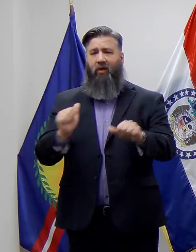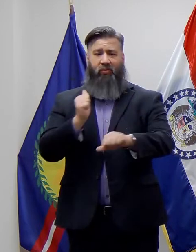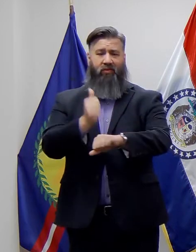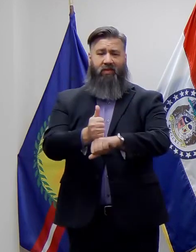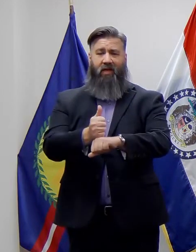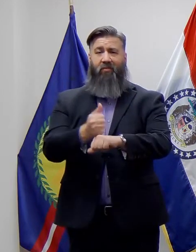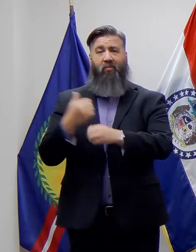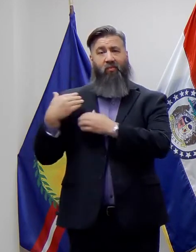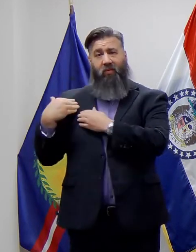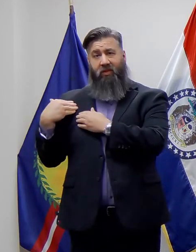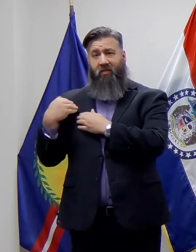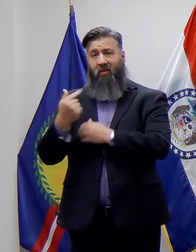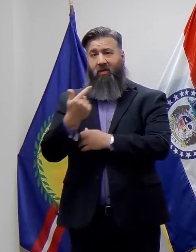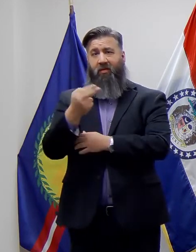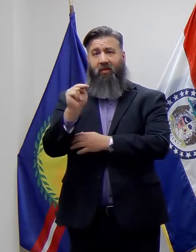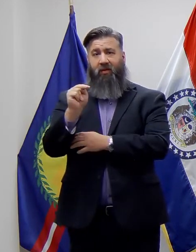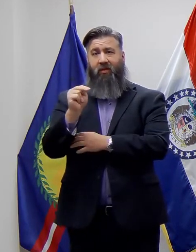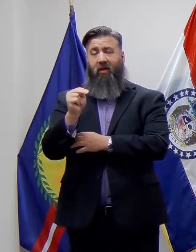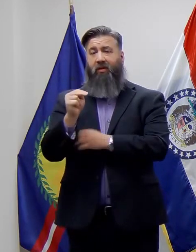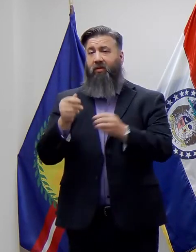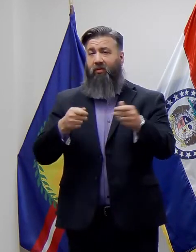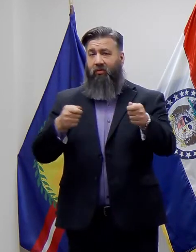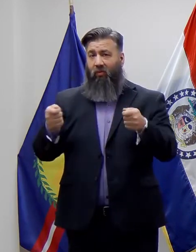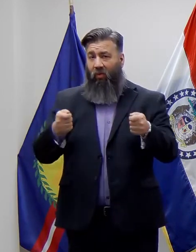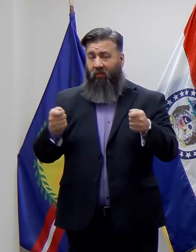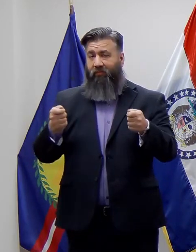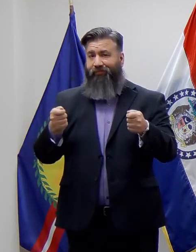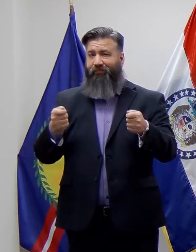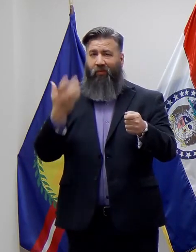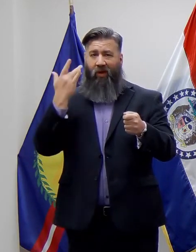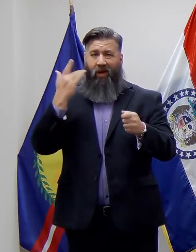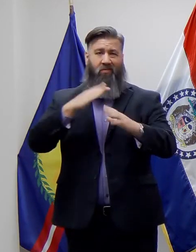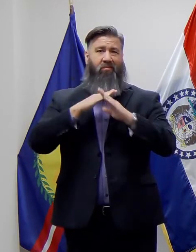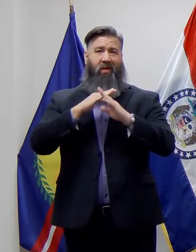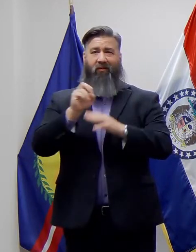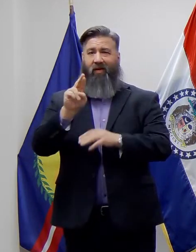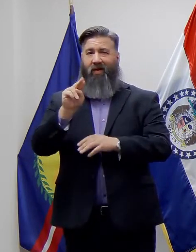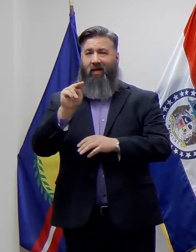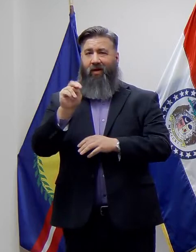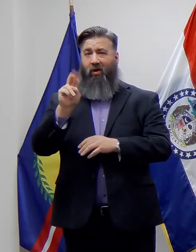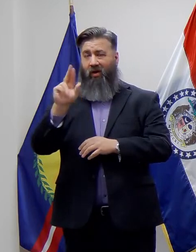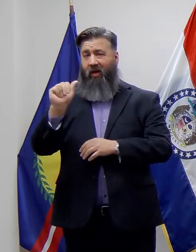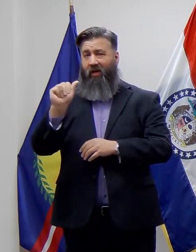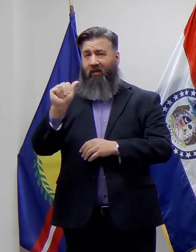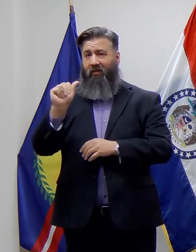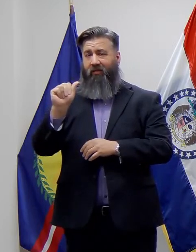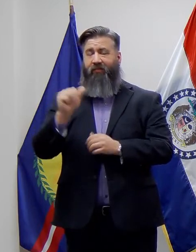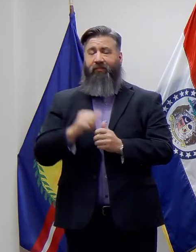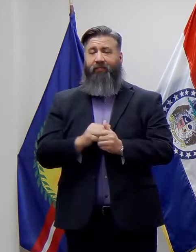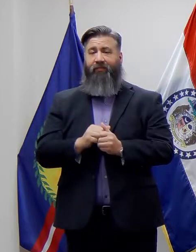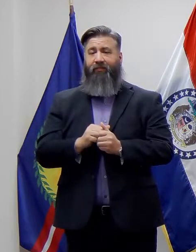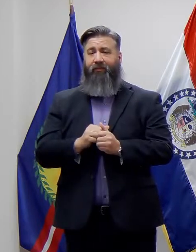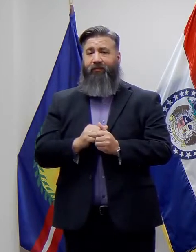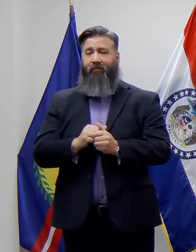in place continue to be blocked by the NRA and their supporters in Washington. But we